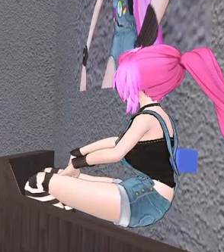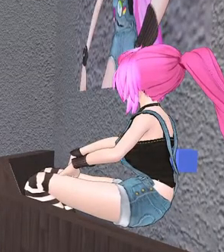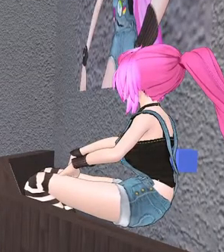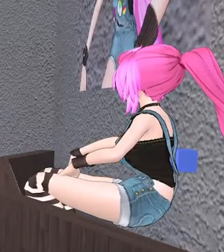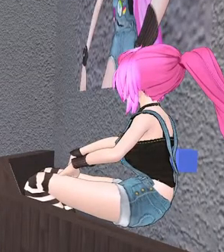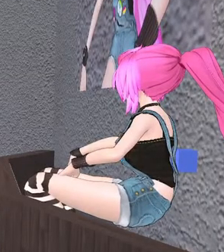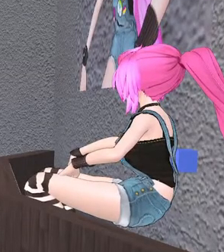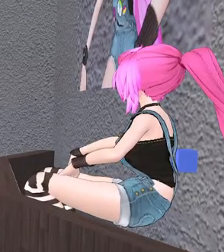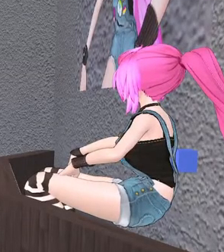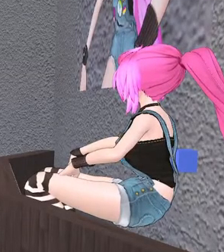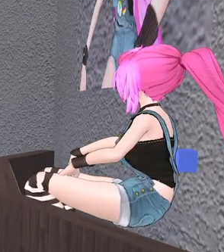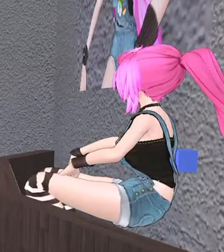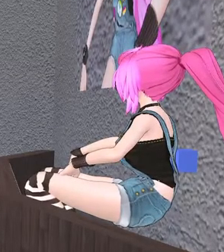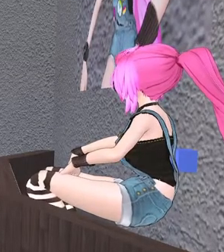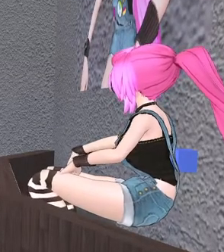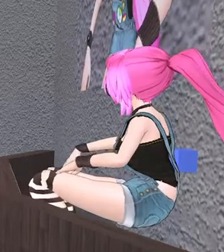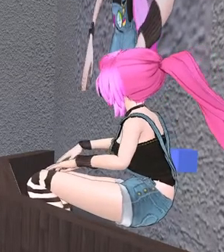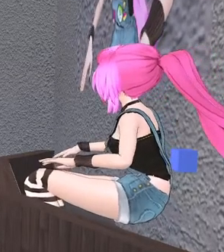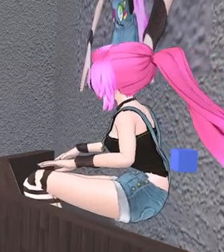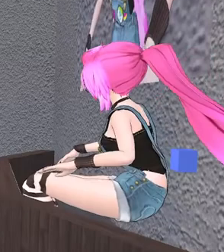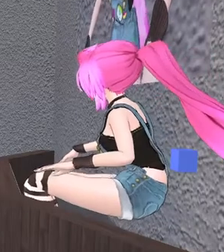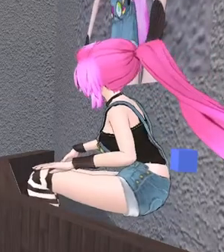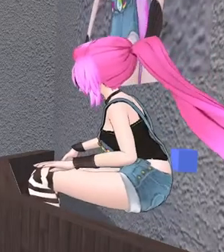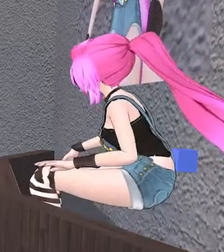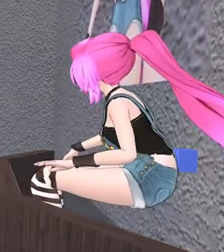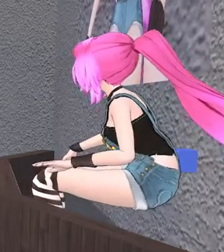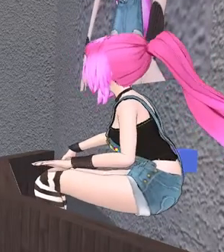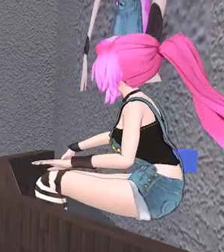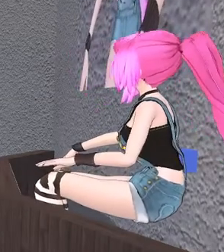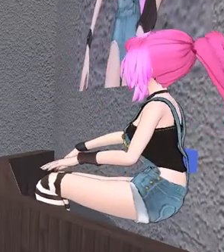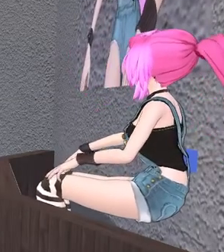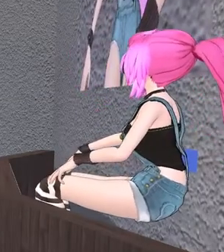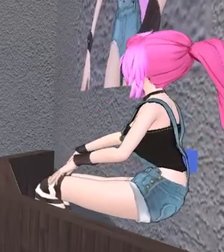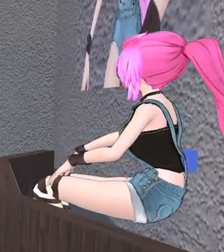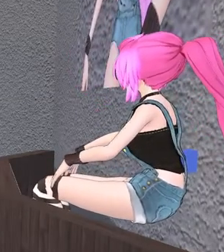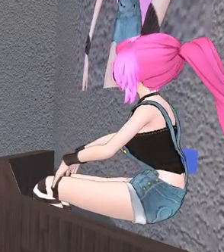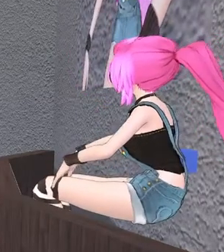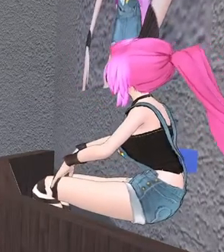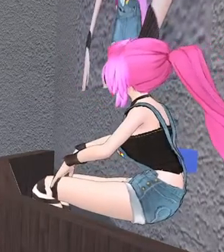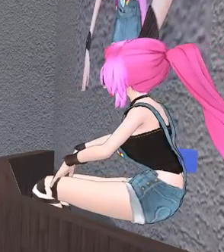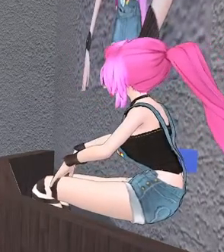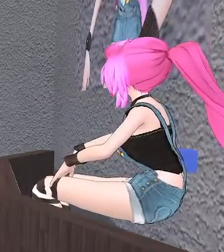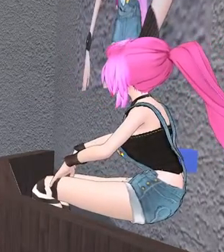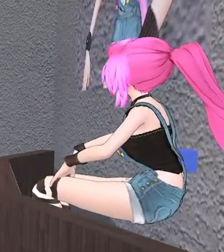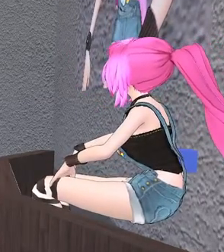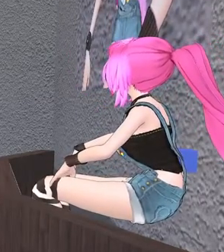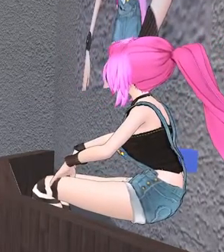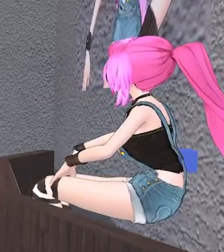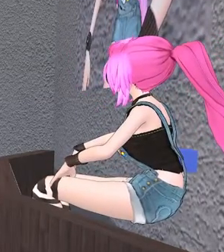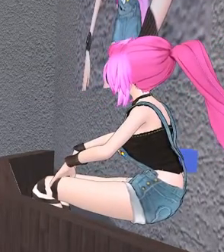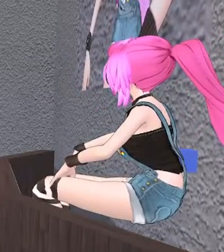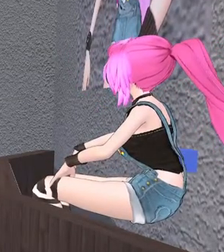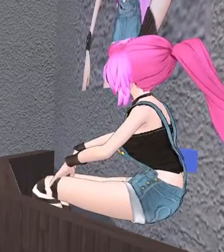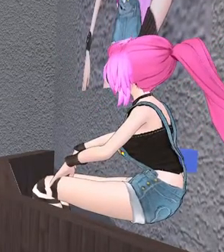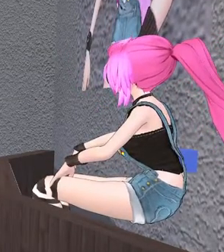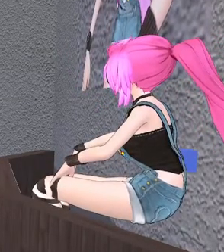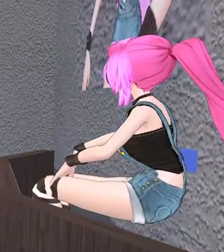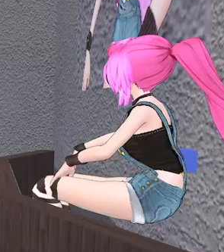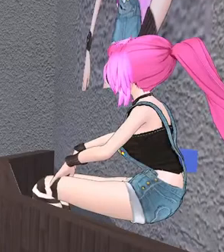my Rubik's Cube for the casino cube. By the way. Mm-hmm. Oh, that's awesome. Did you just want to tell me that, or you